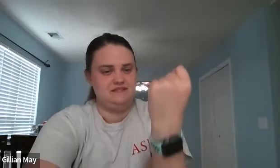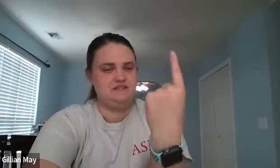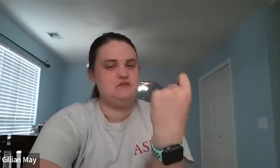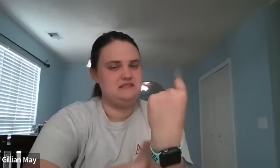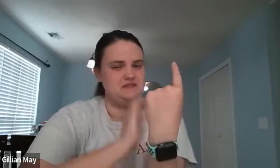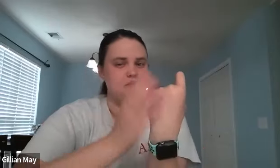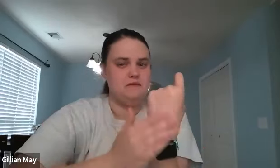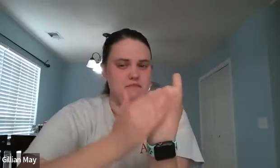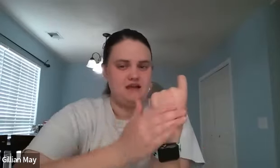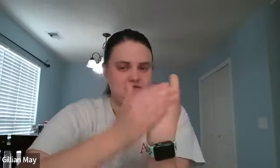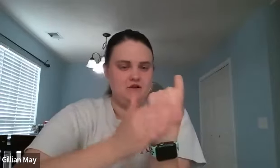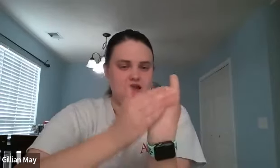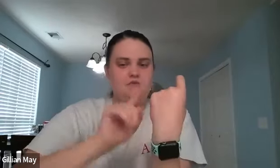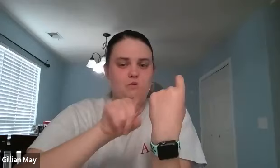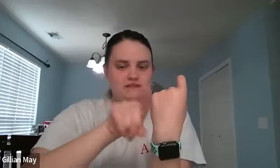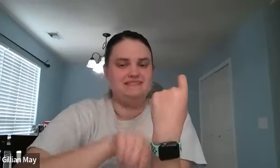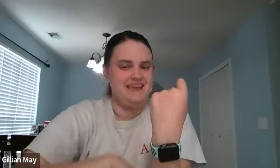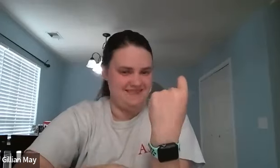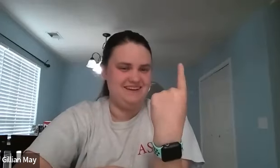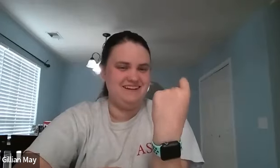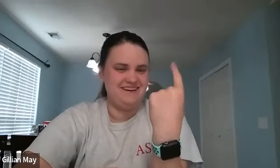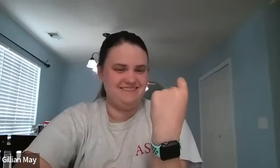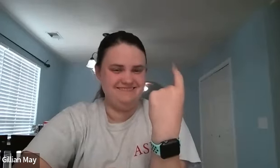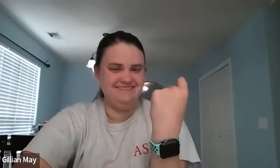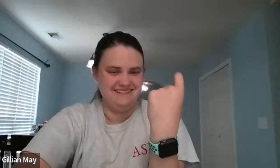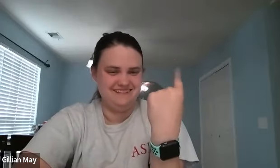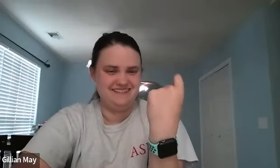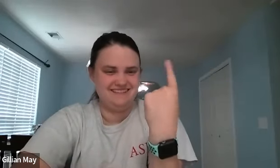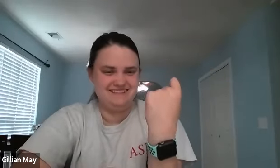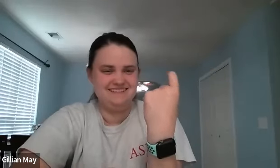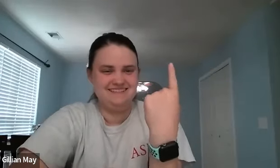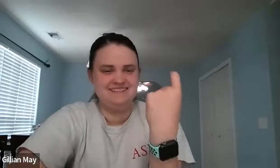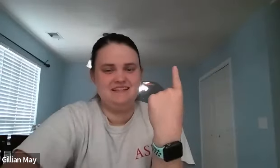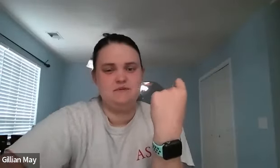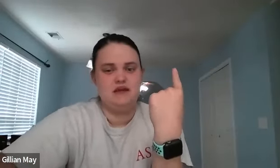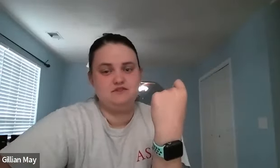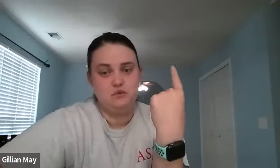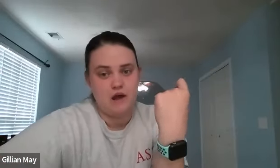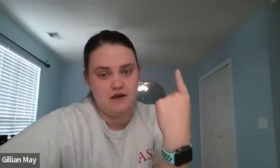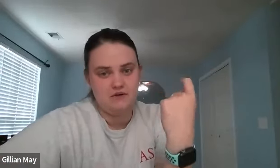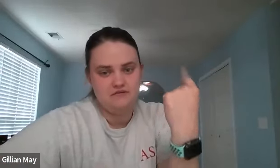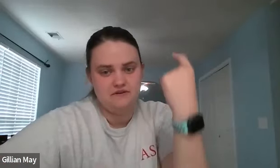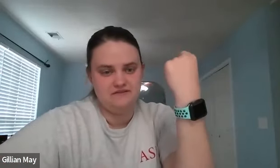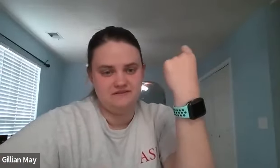So this is where the back of your hand wants, yeah, there you go. Good. Then we have 12.